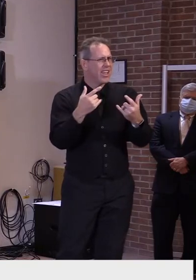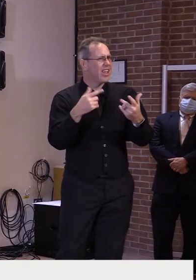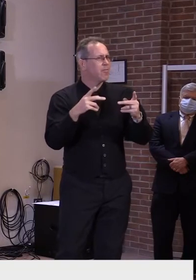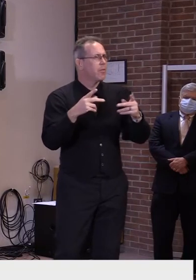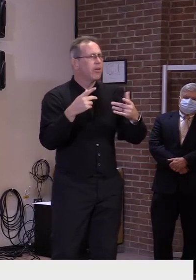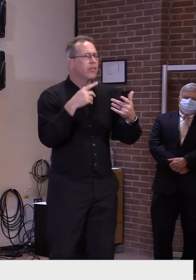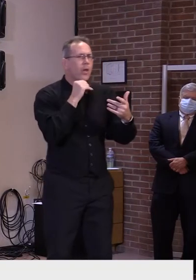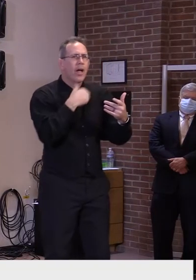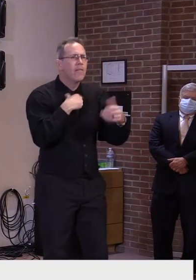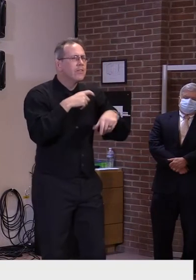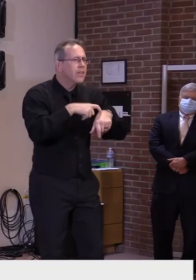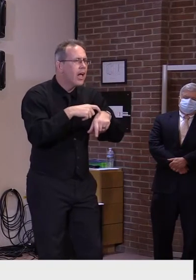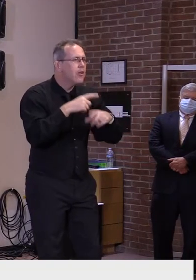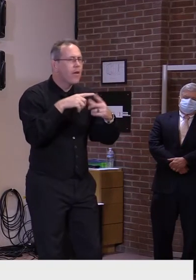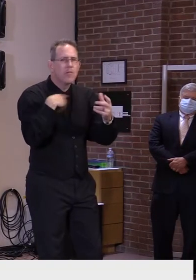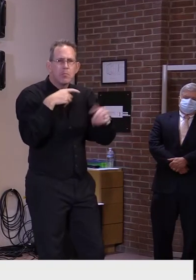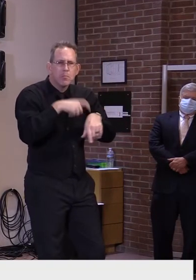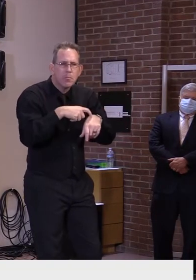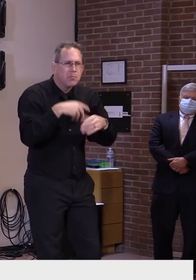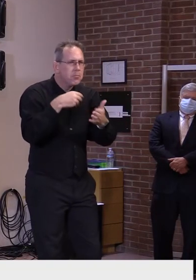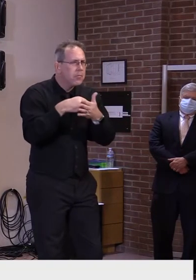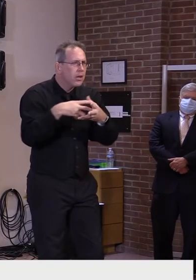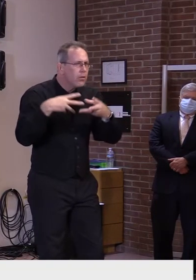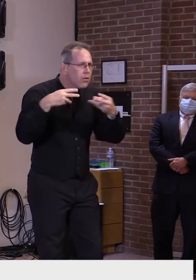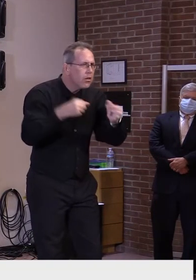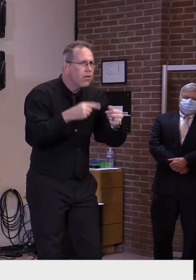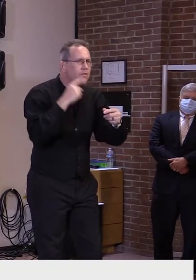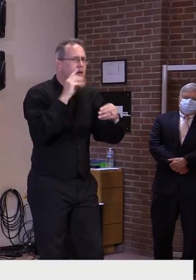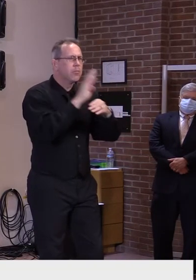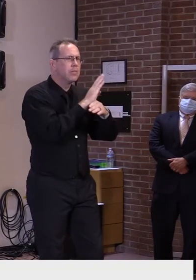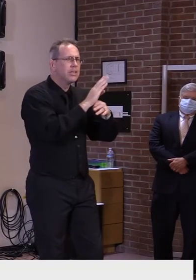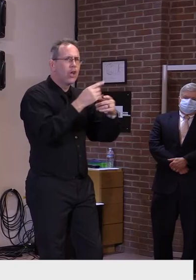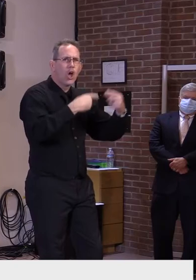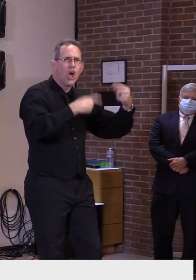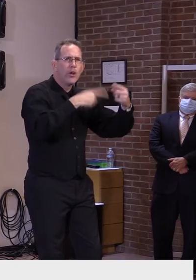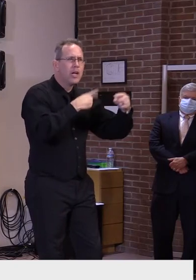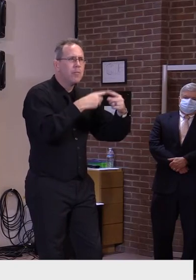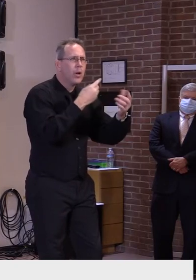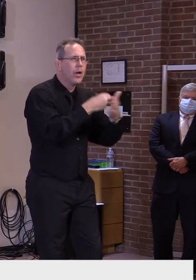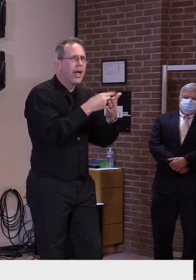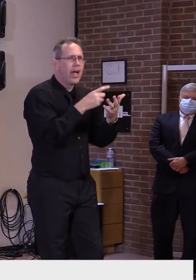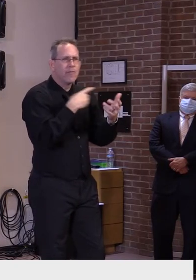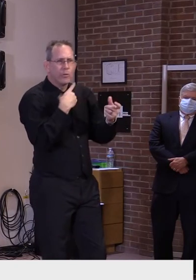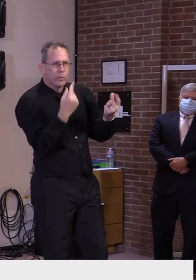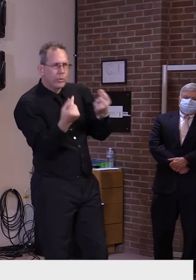for stretch thin. We're busy arguing about the stuff we have to argue about, and now the governor has